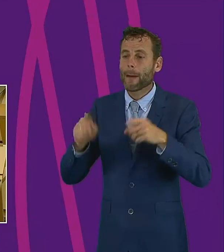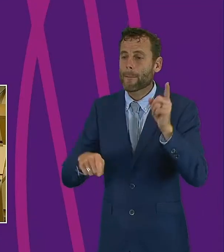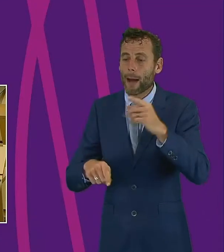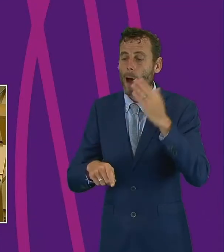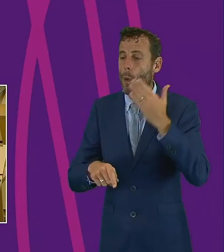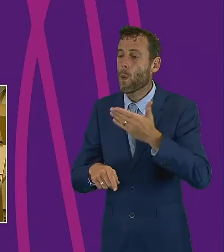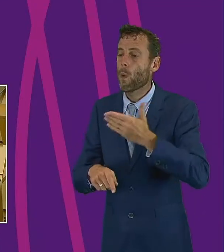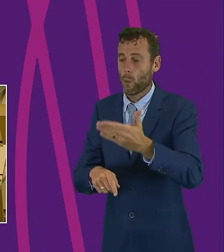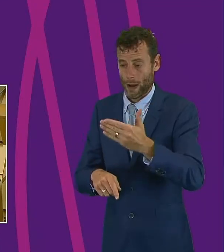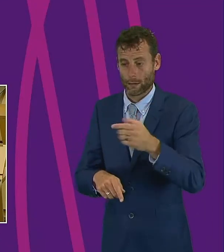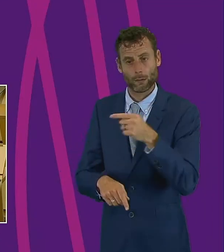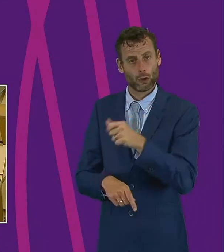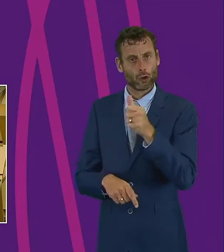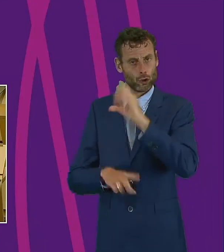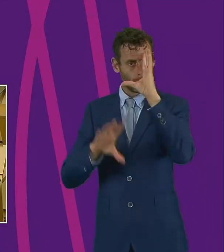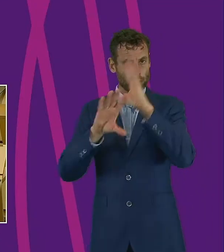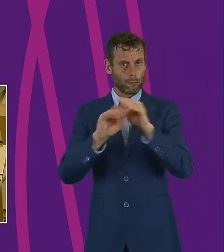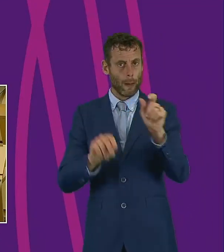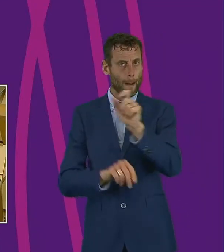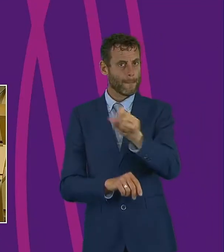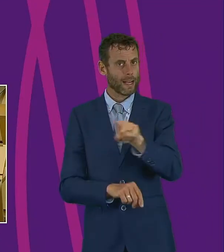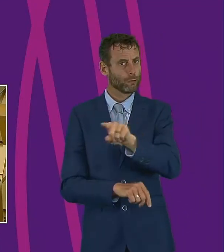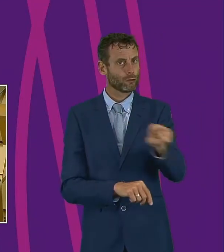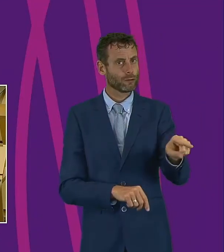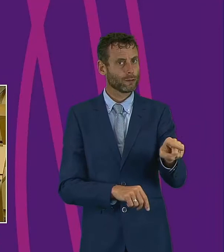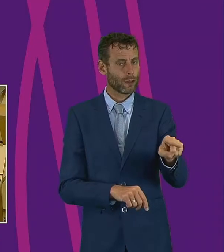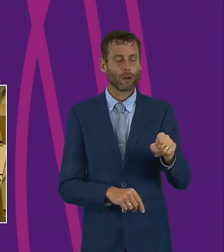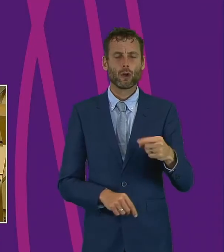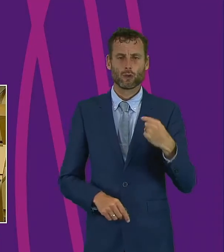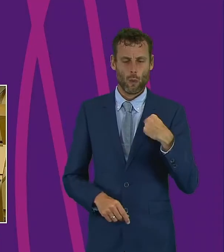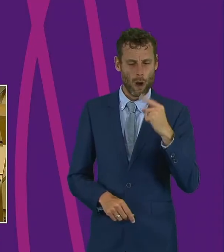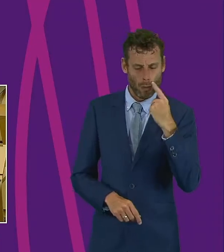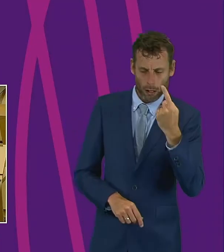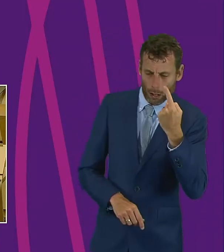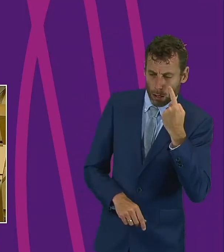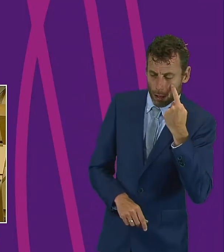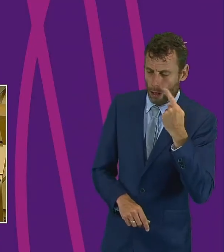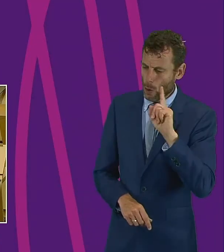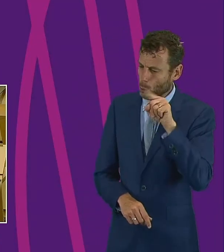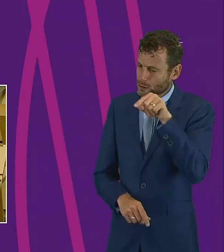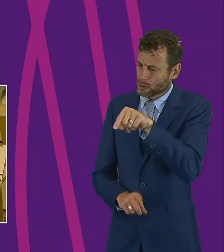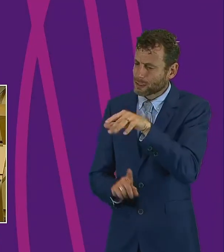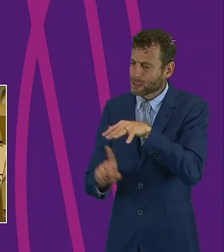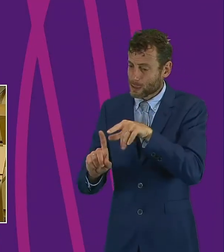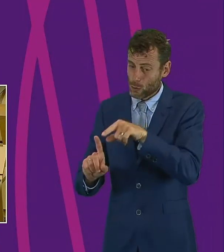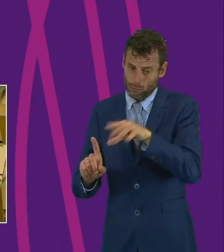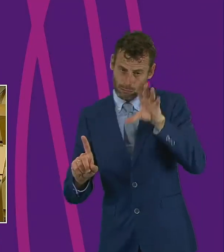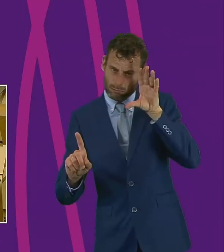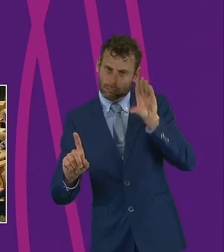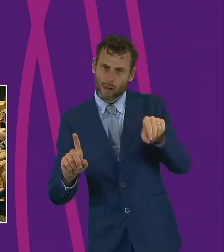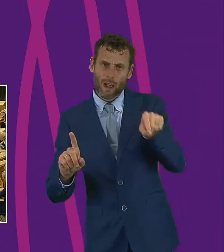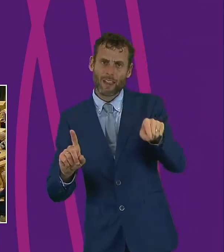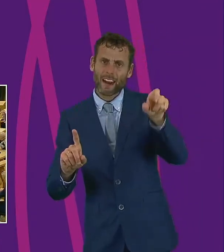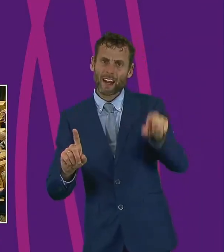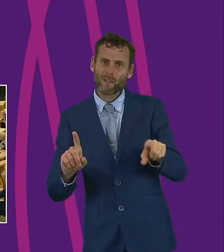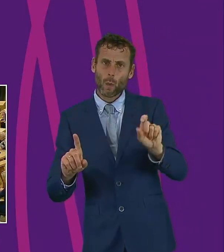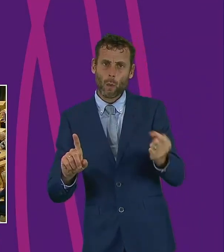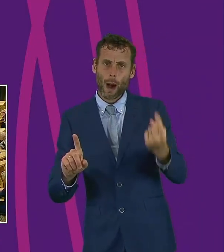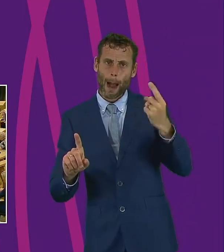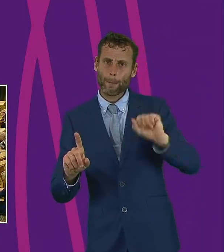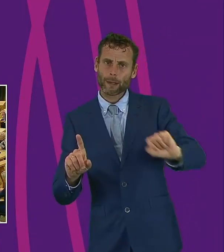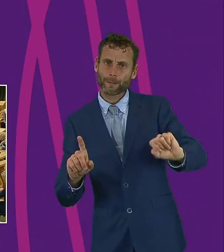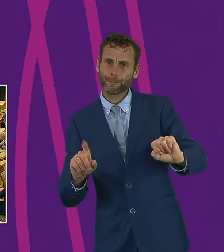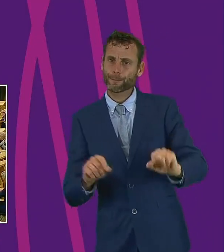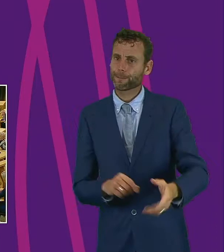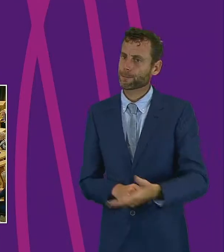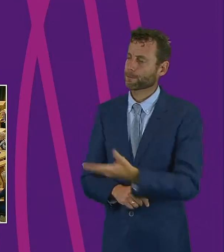look into that case and see whether there's more we can do to, at the very least, give the individual concerned more information. Lewis MacDonald, to be